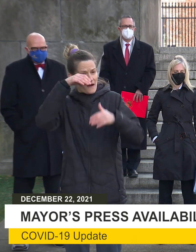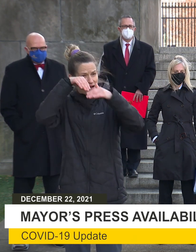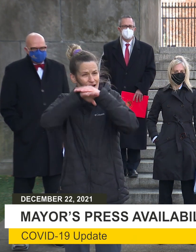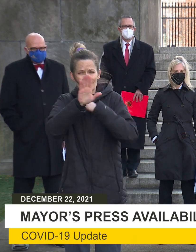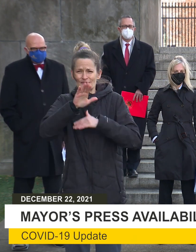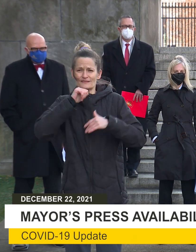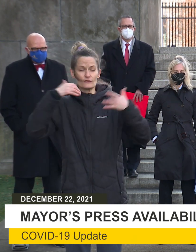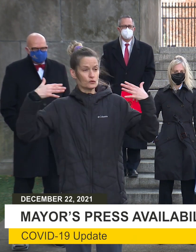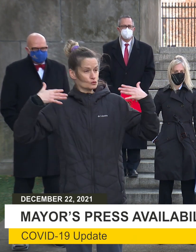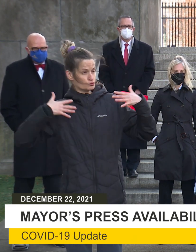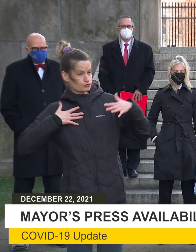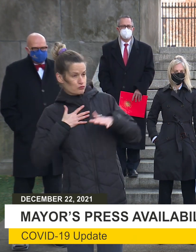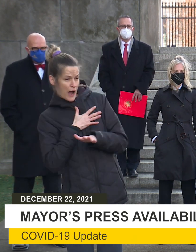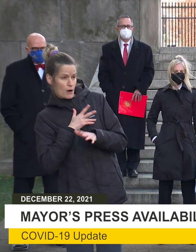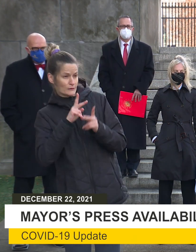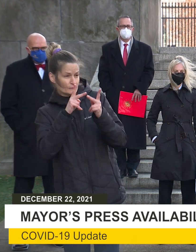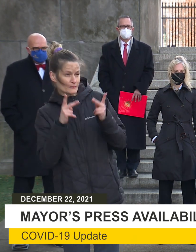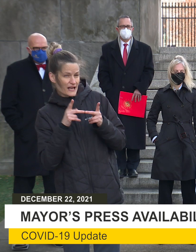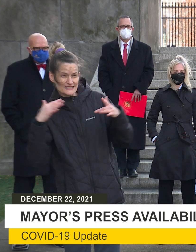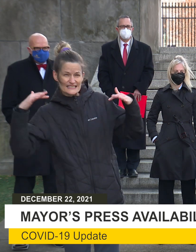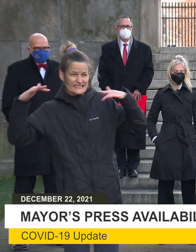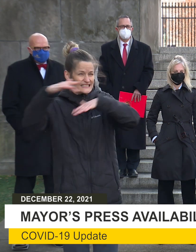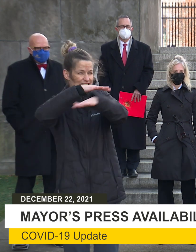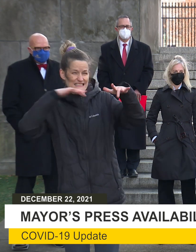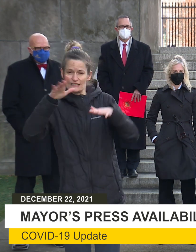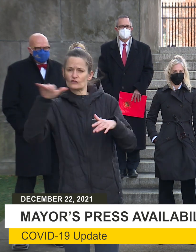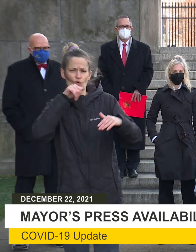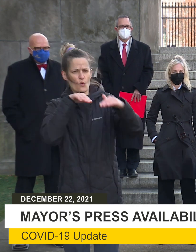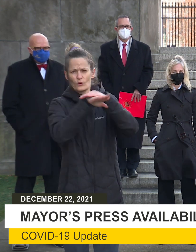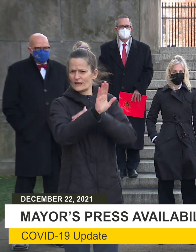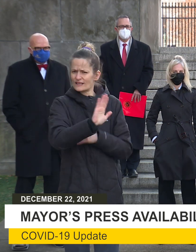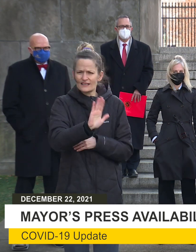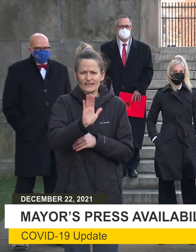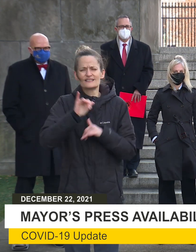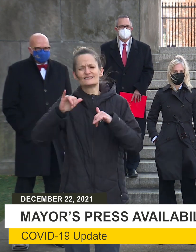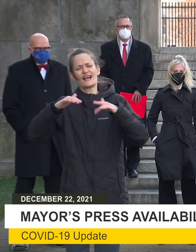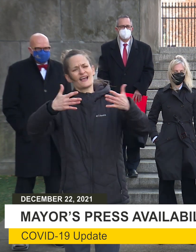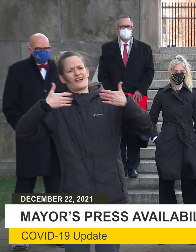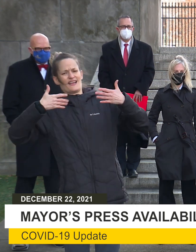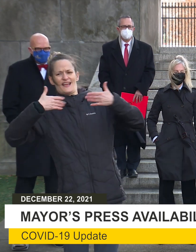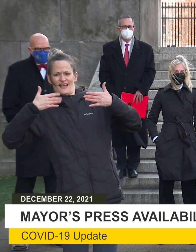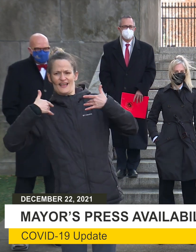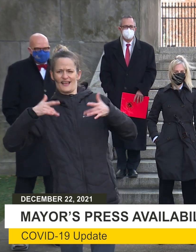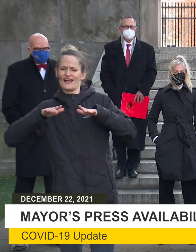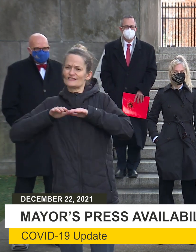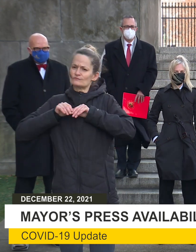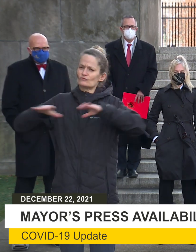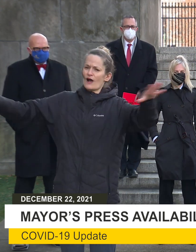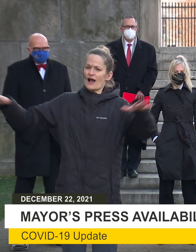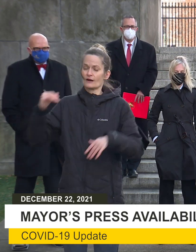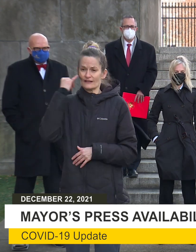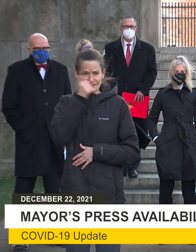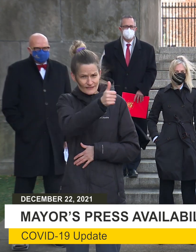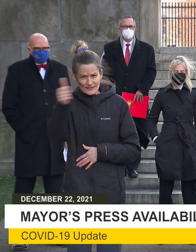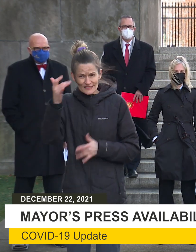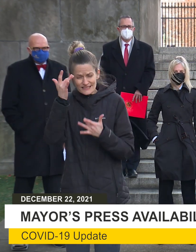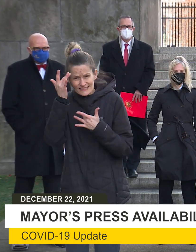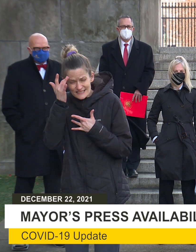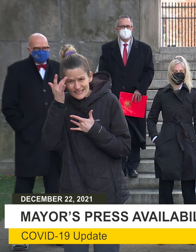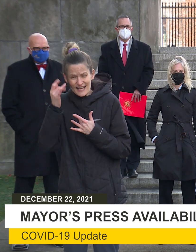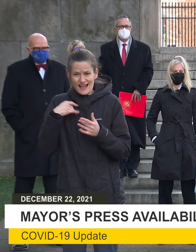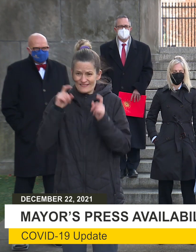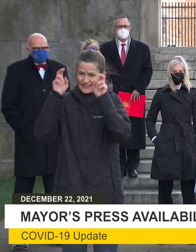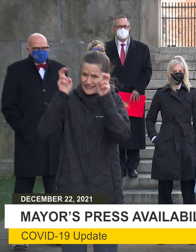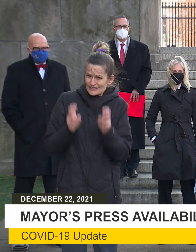any large gatherings during this time of high community transmission. If you are sick or have symptoms, don't host or attend a gathering.